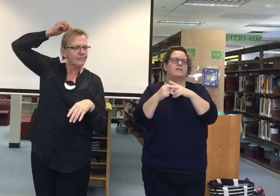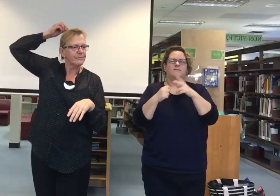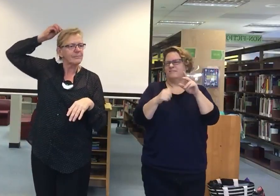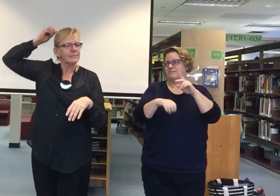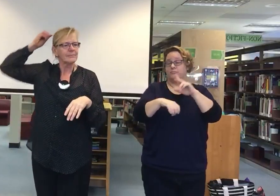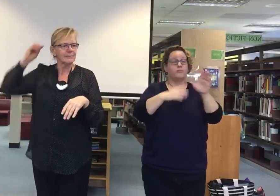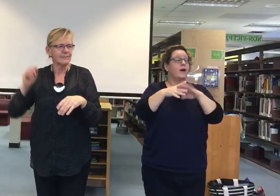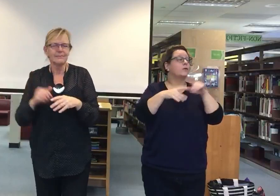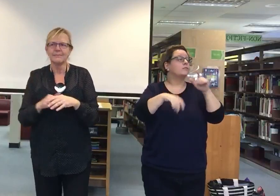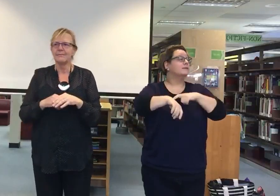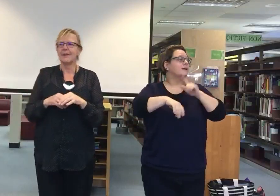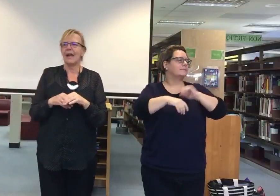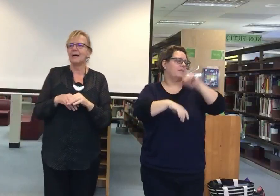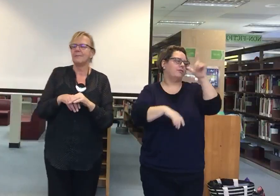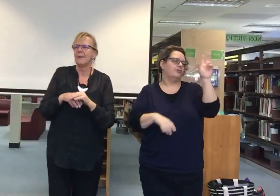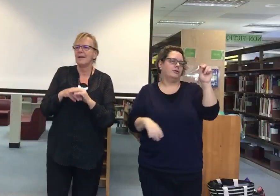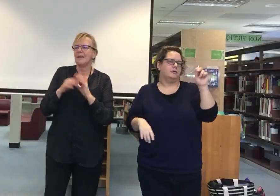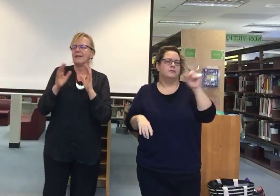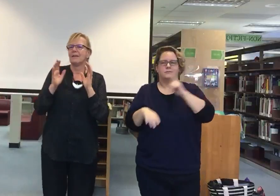10:30.